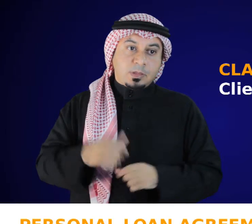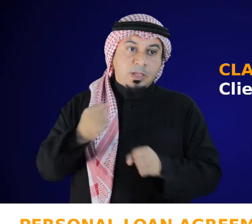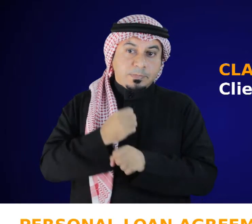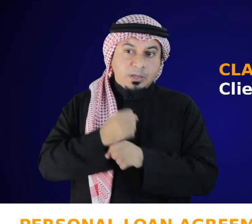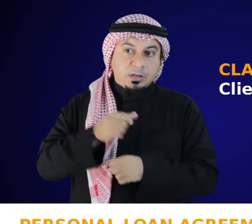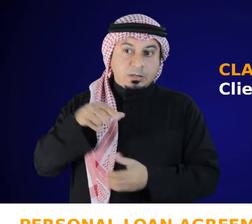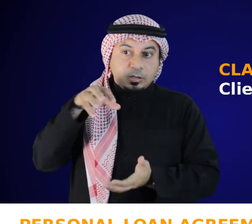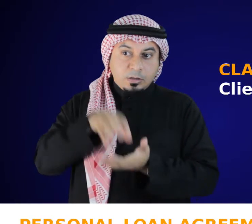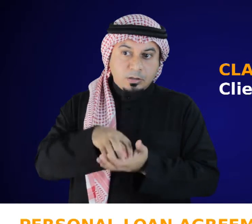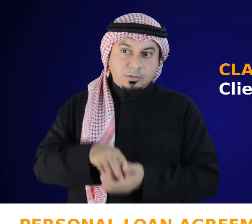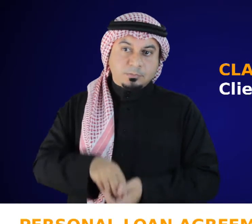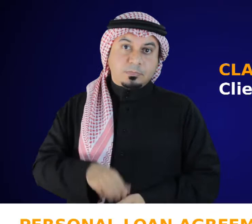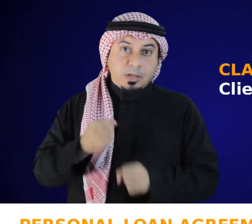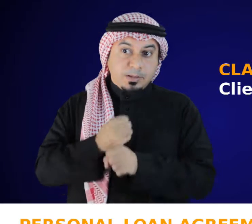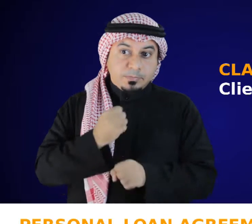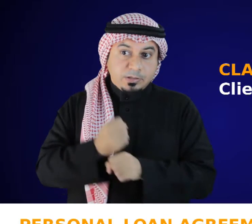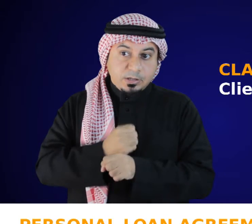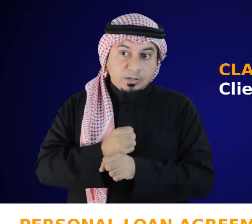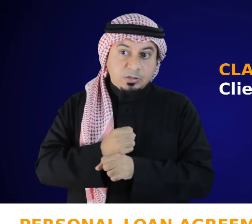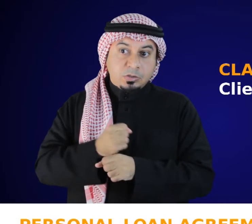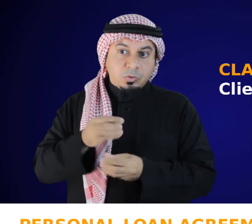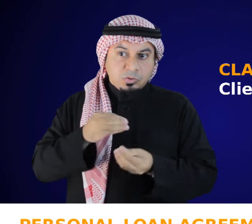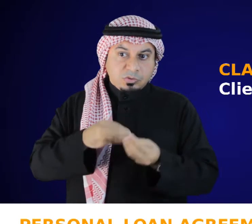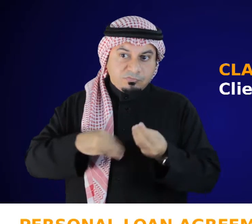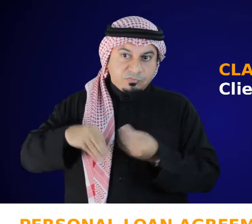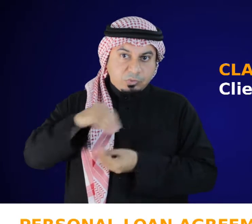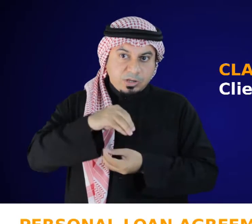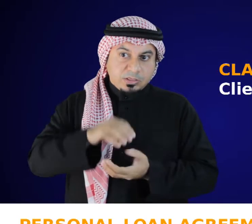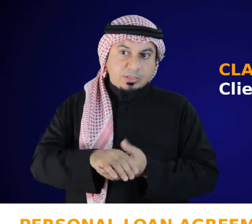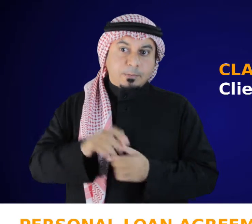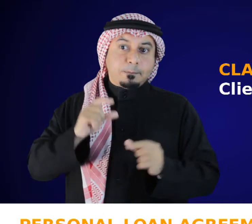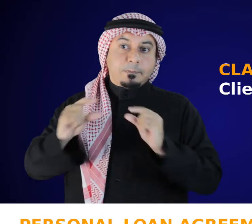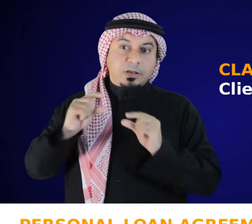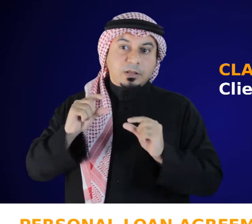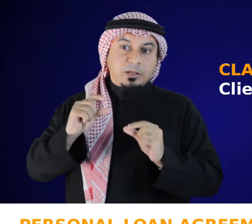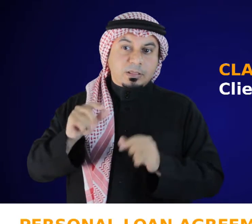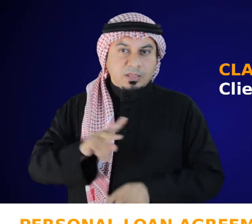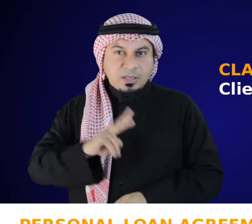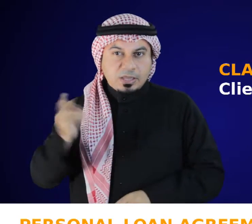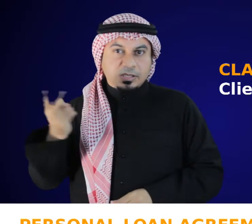by the bank shall be binding upon the client effective from the amendment date.